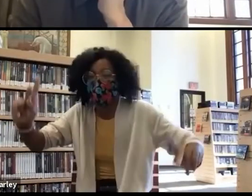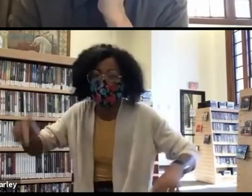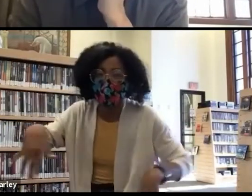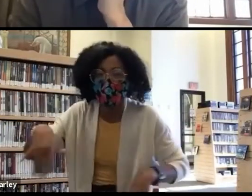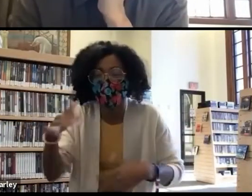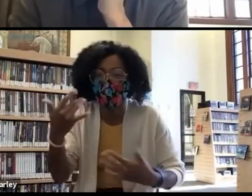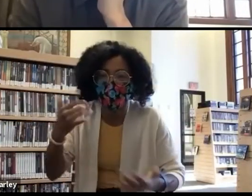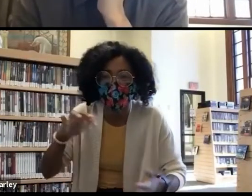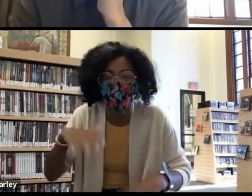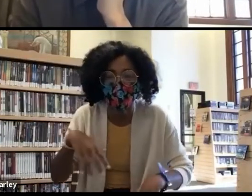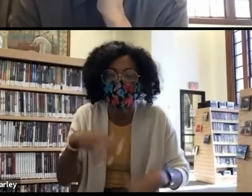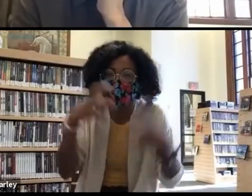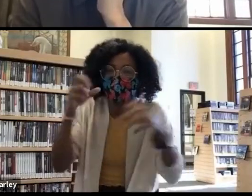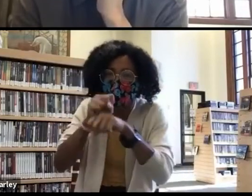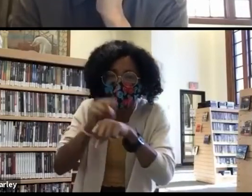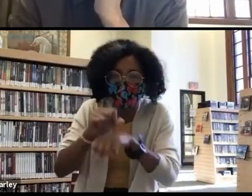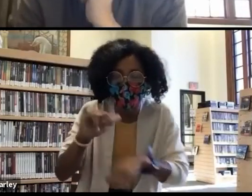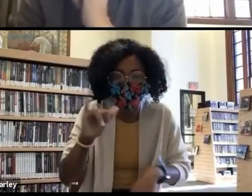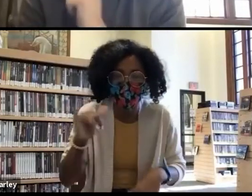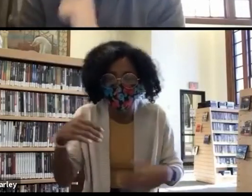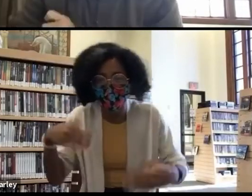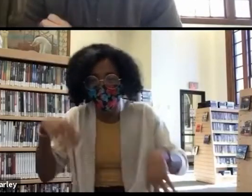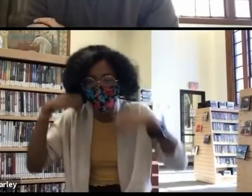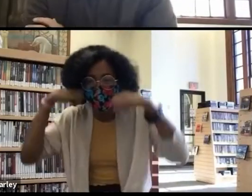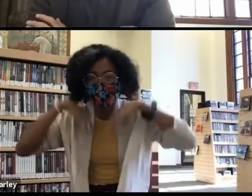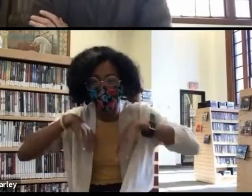So it's a lot of work.